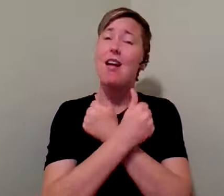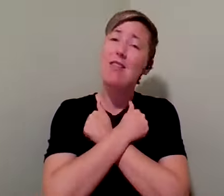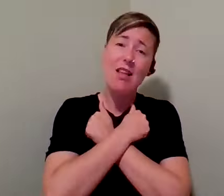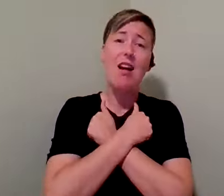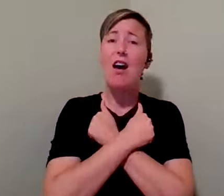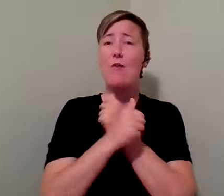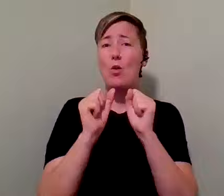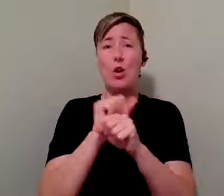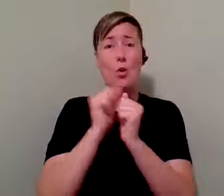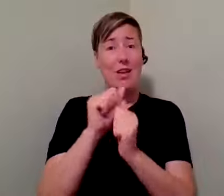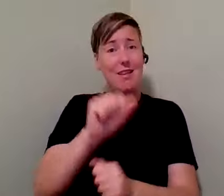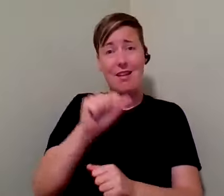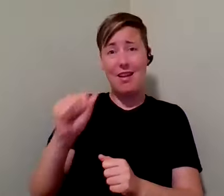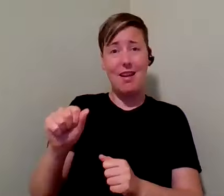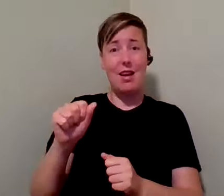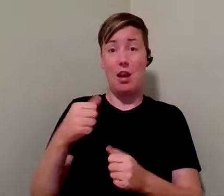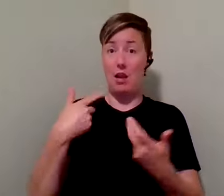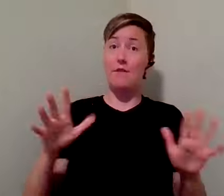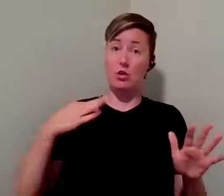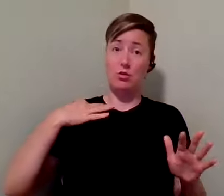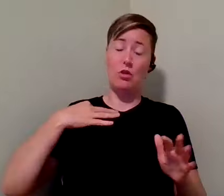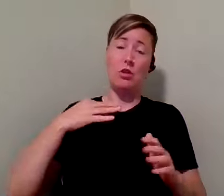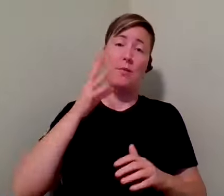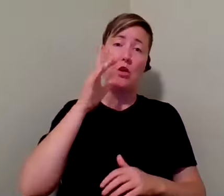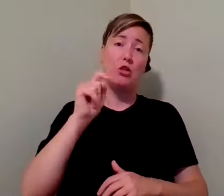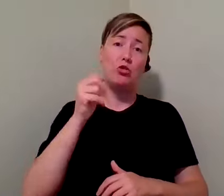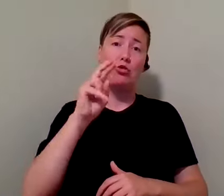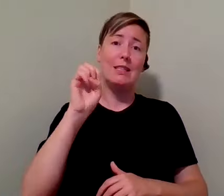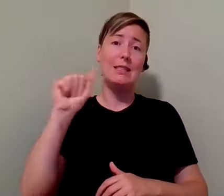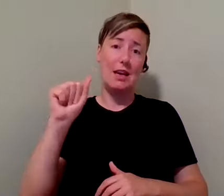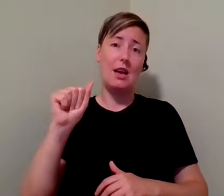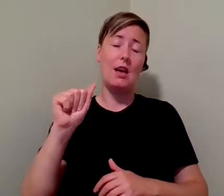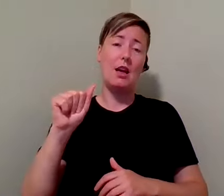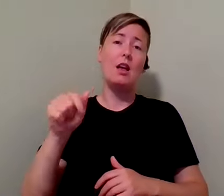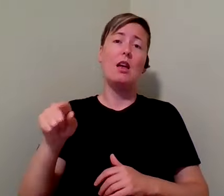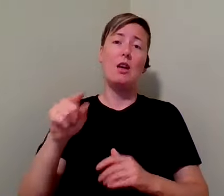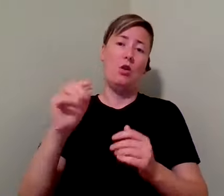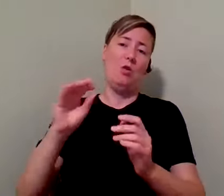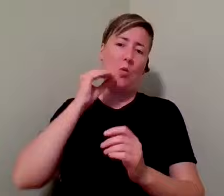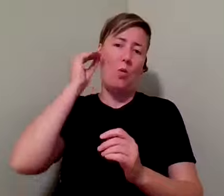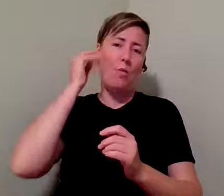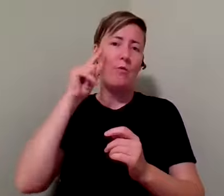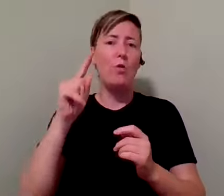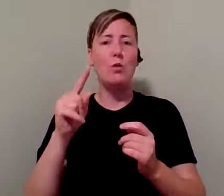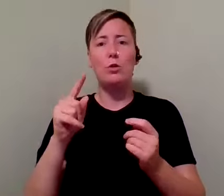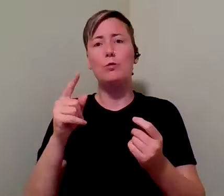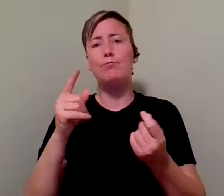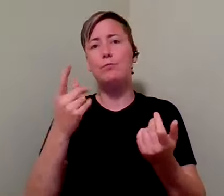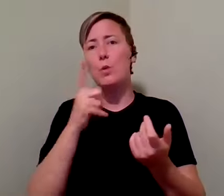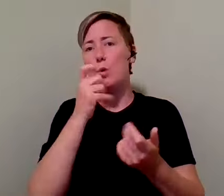addicts. I'd been volunteering at Mother Teresa's home for dying destitutes. The nuns would call me when an alcoholic was brought